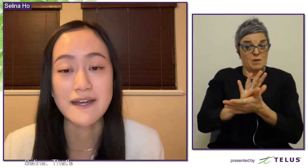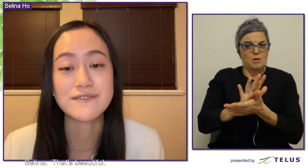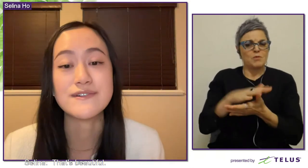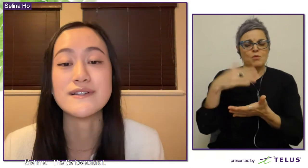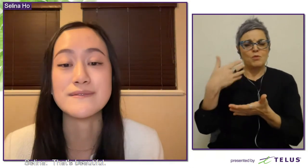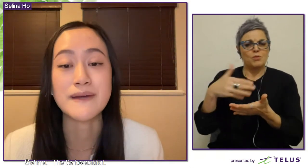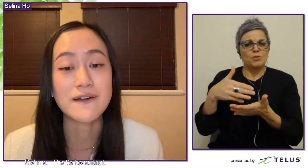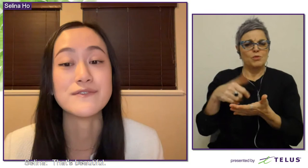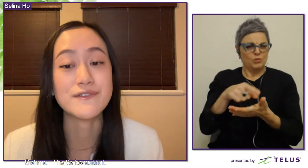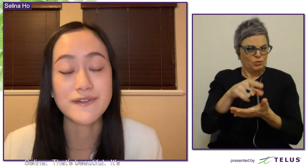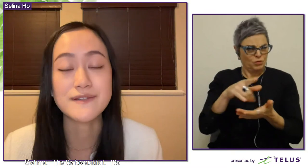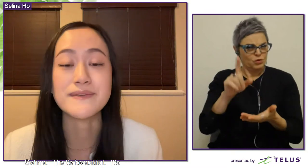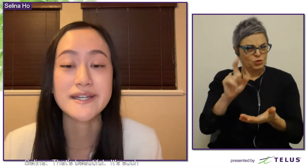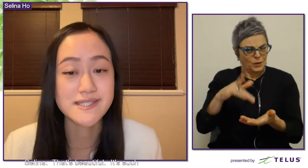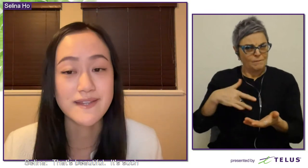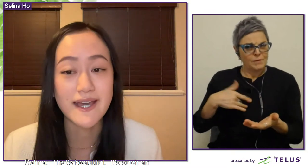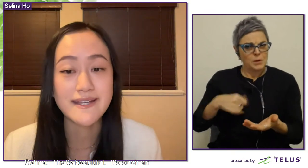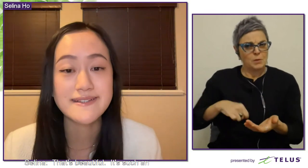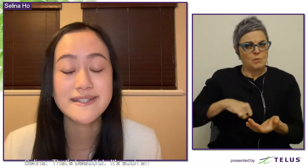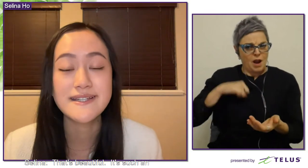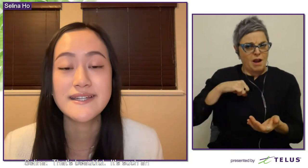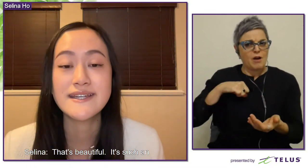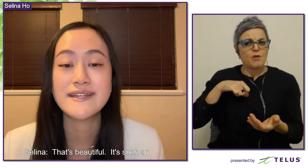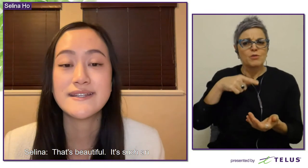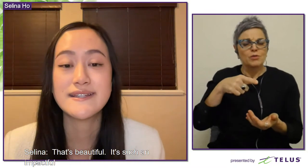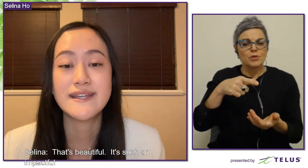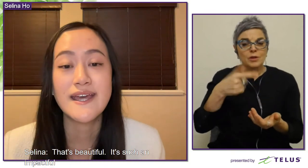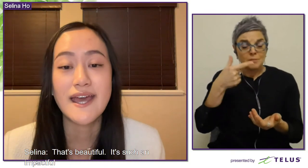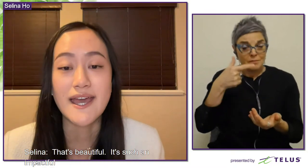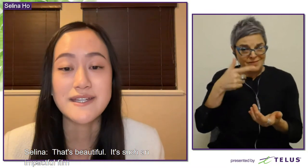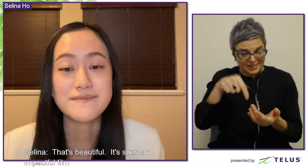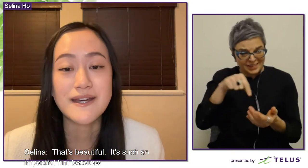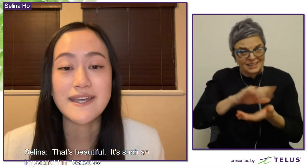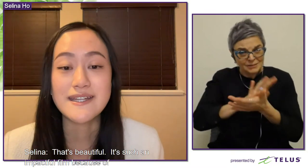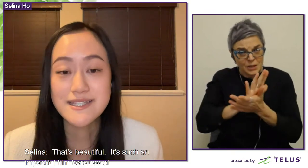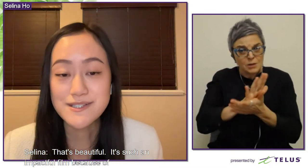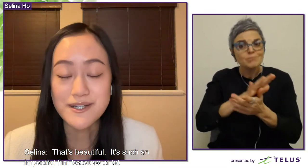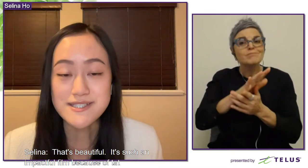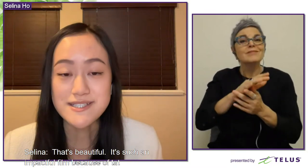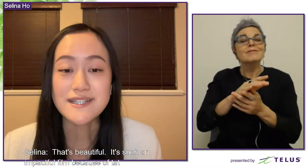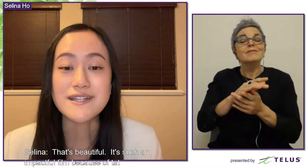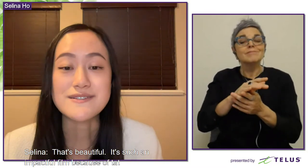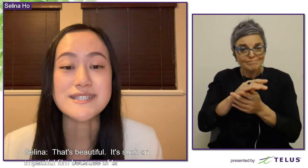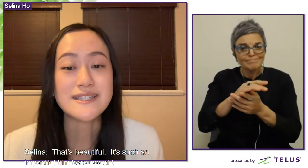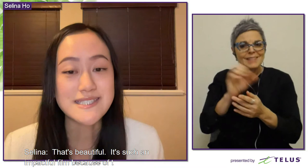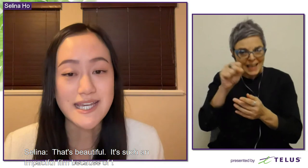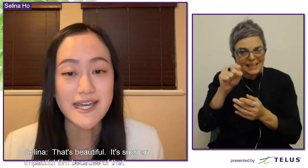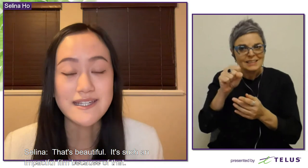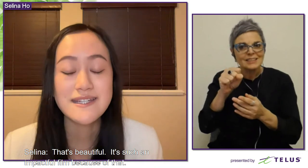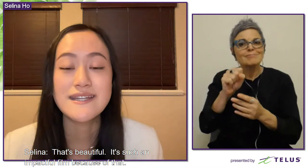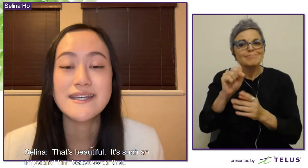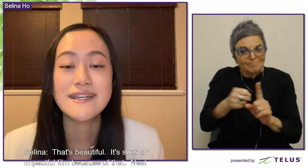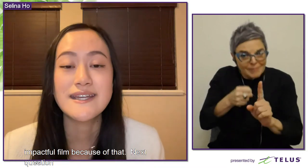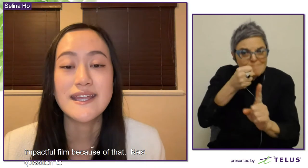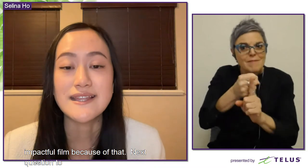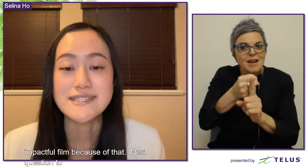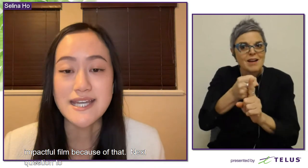such an impactful and powerful film because of that. And my next question goes to